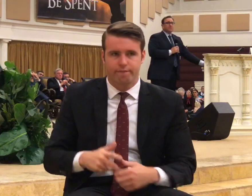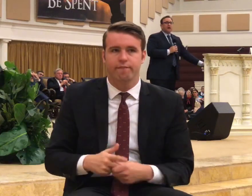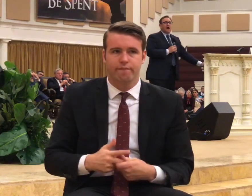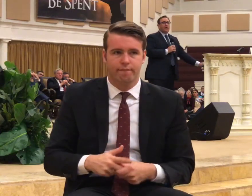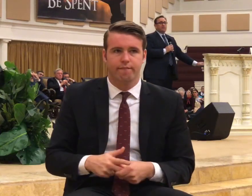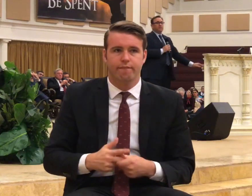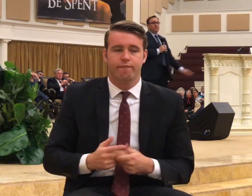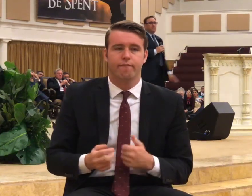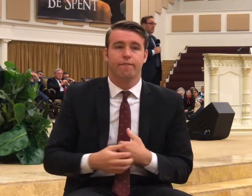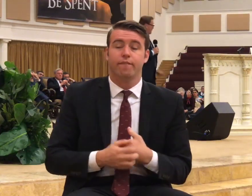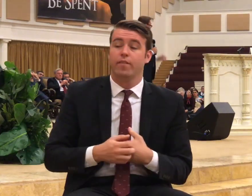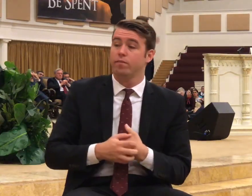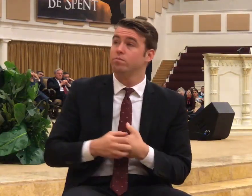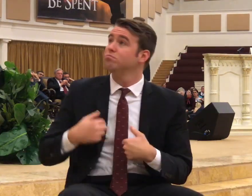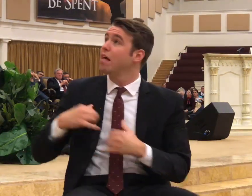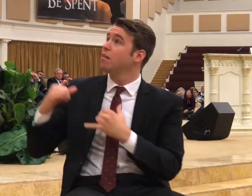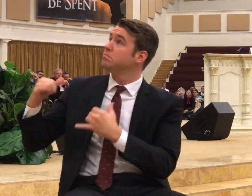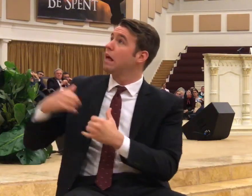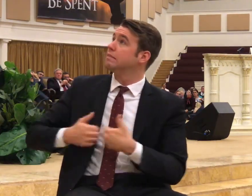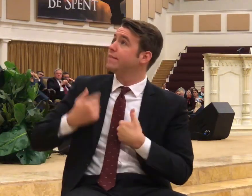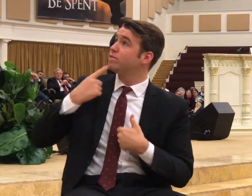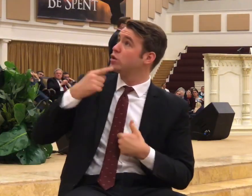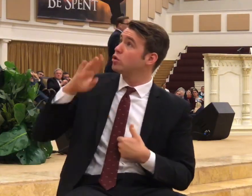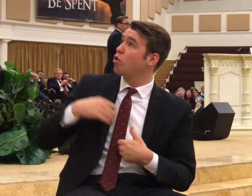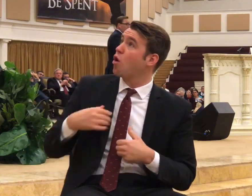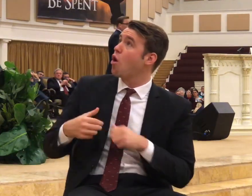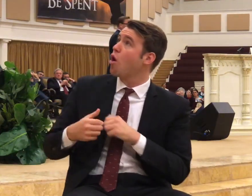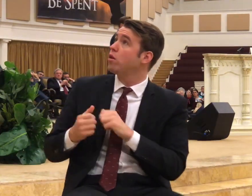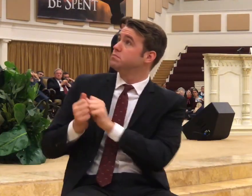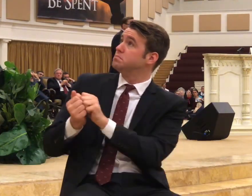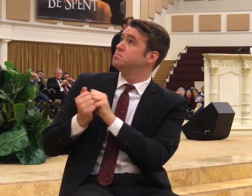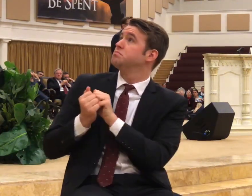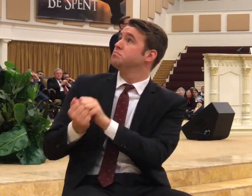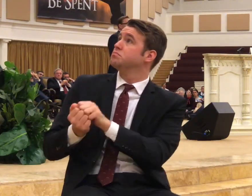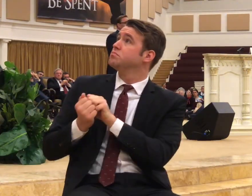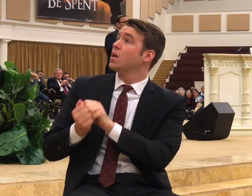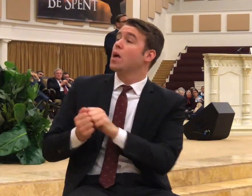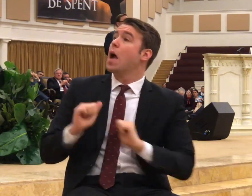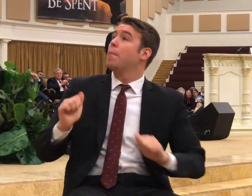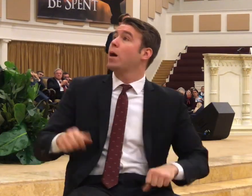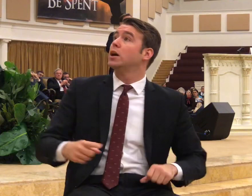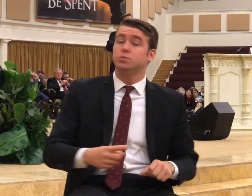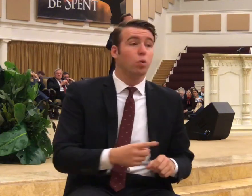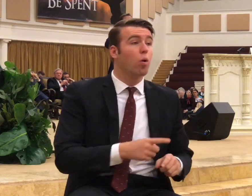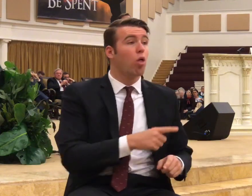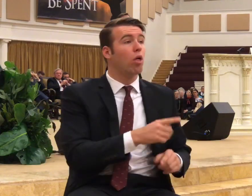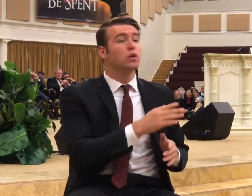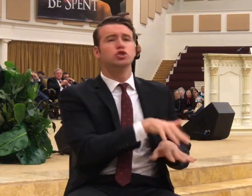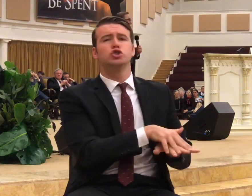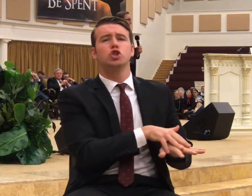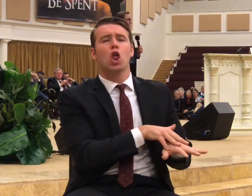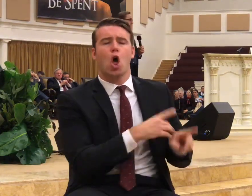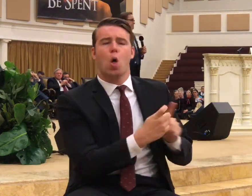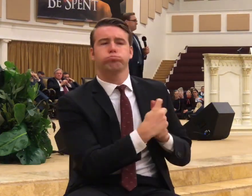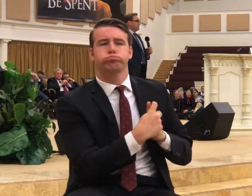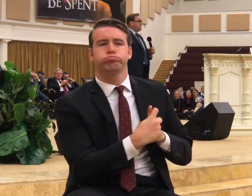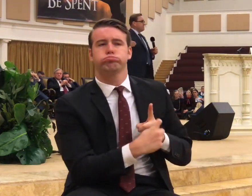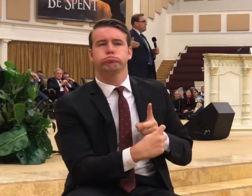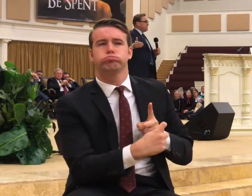You can live for God. It may come sovereignly with an interrupting moment of persecution, or it may be over a period of